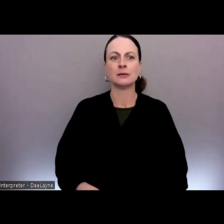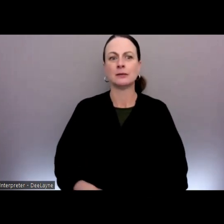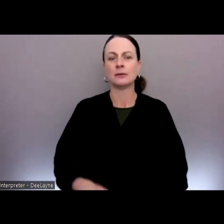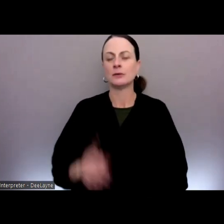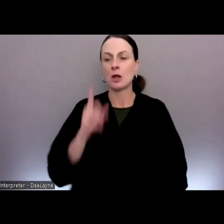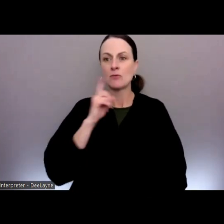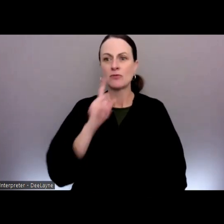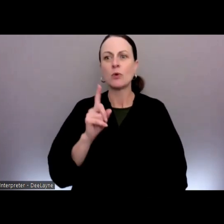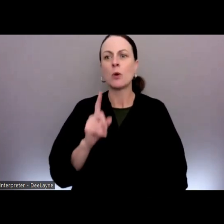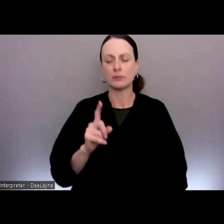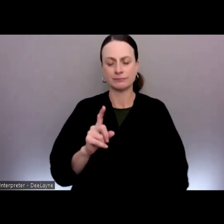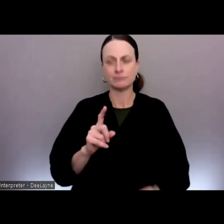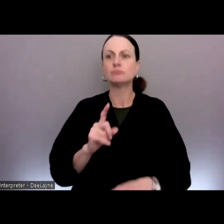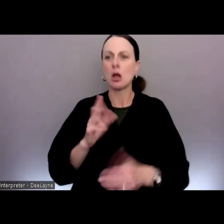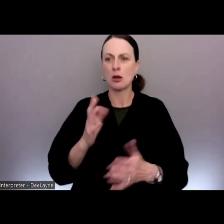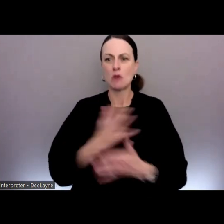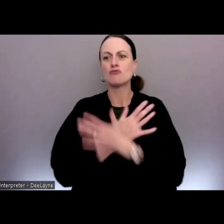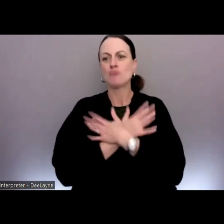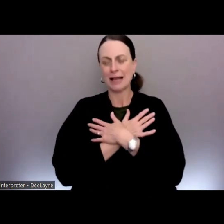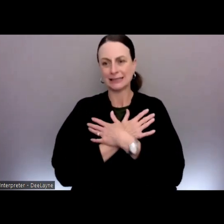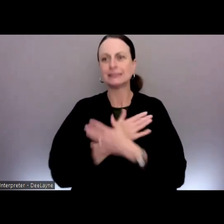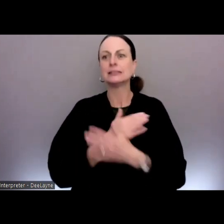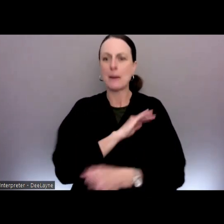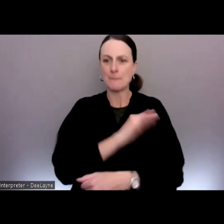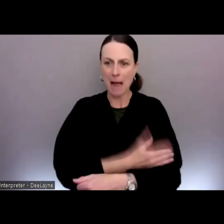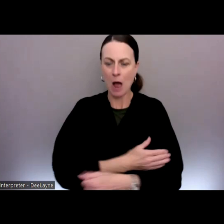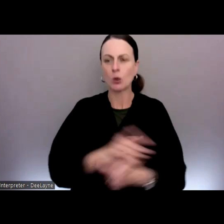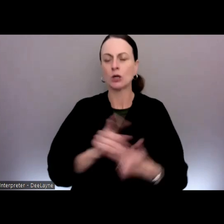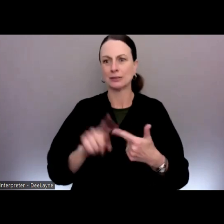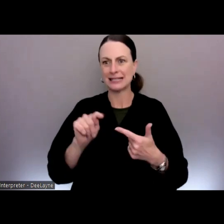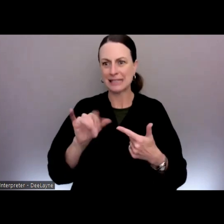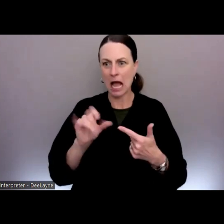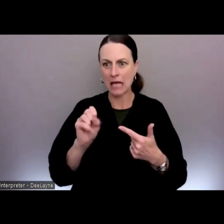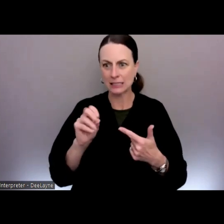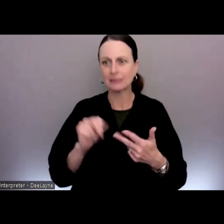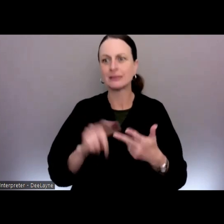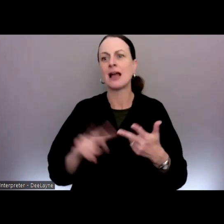power. For Tyson and for Vanessa.